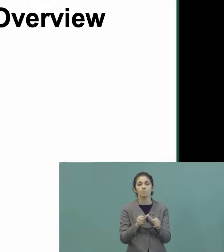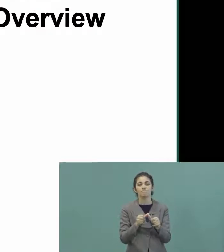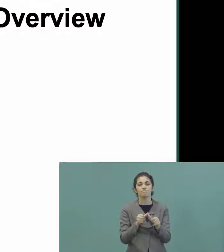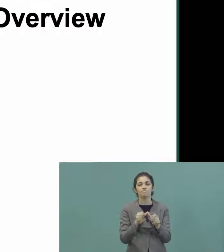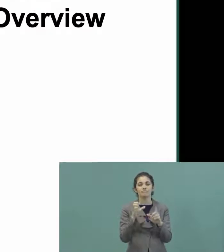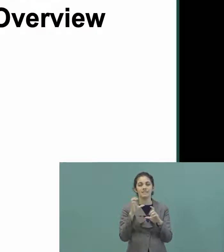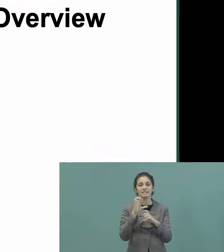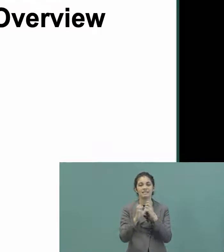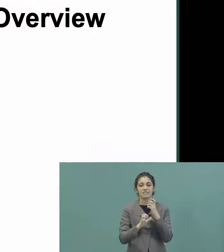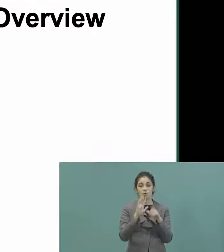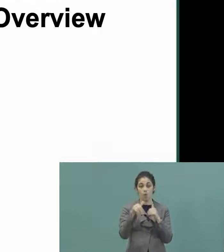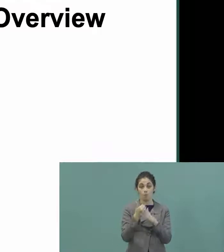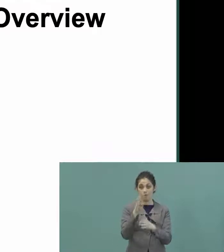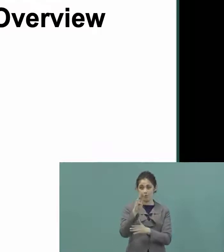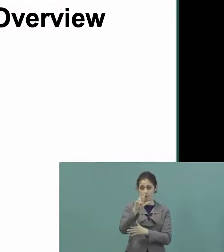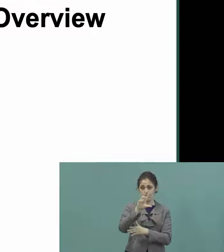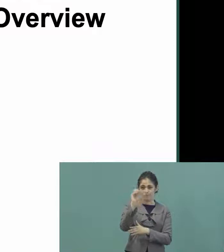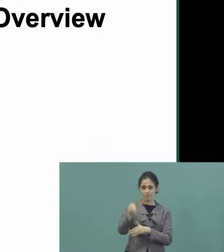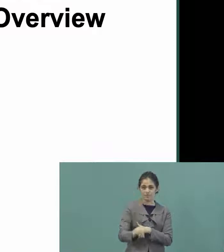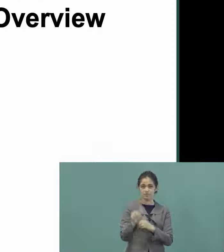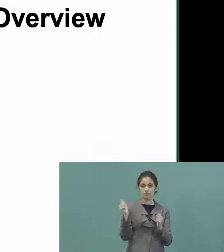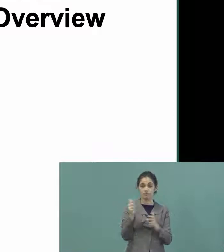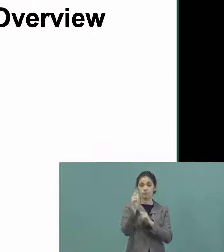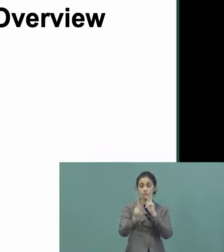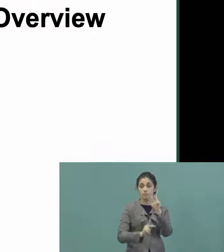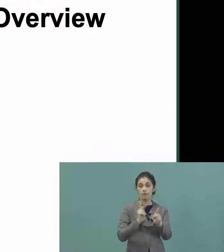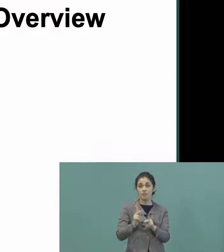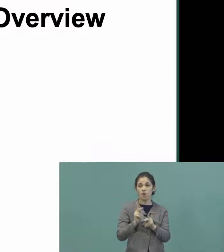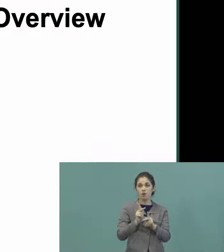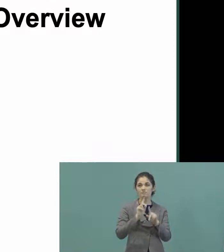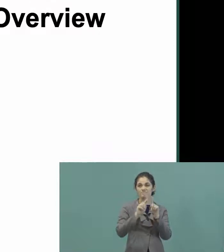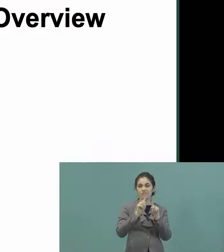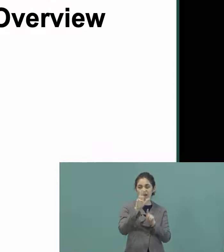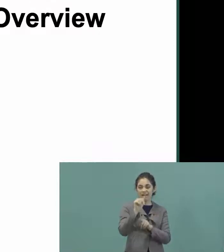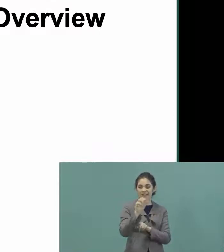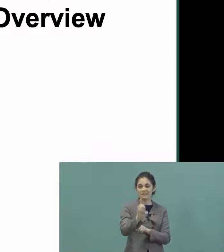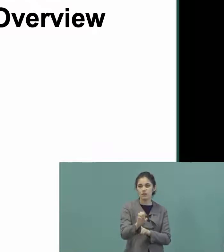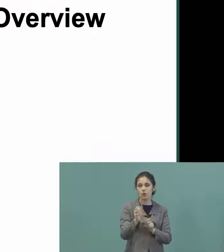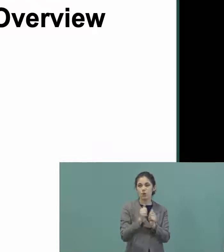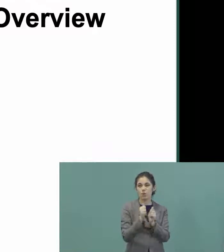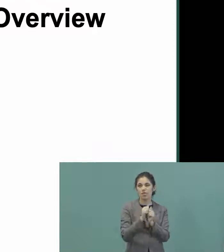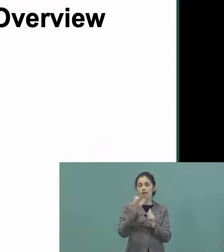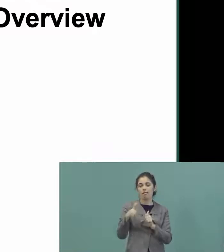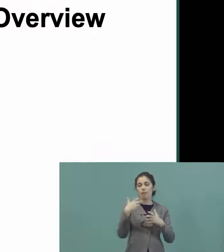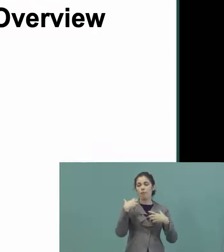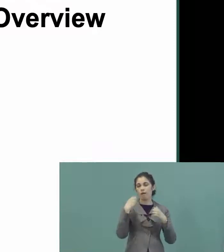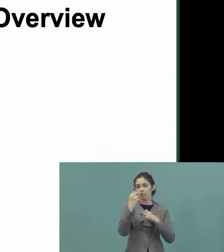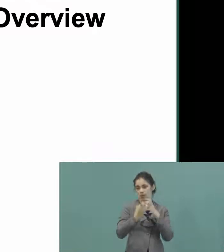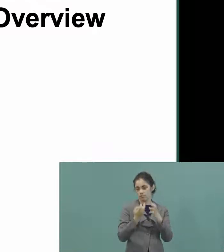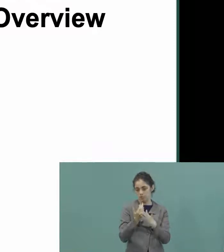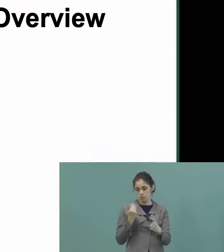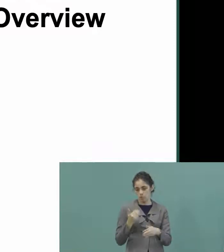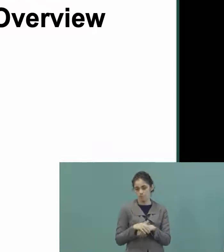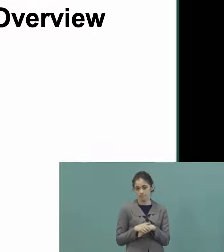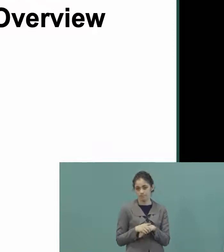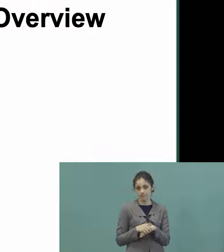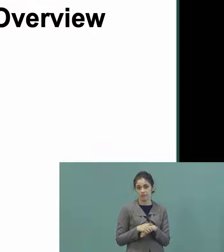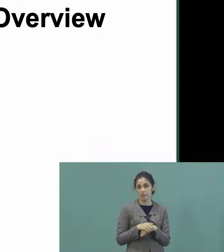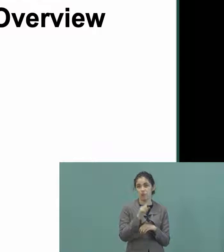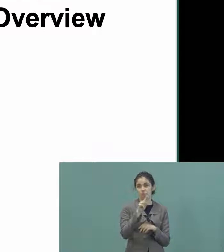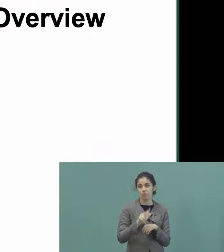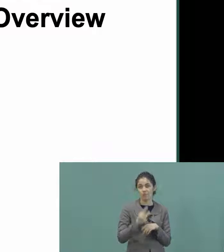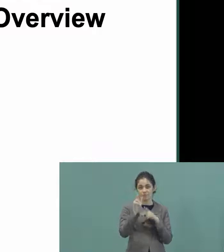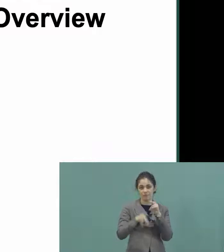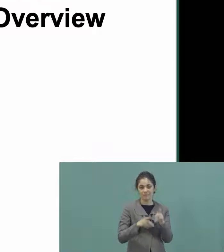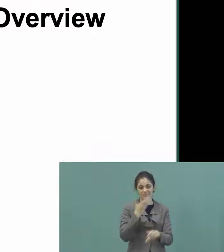about 43% of individuals' cases identify with pre-existing conditions. About a third of our cases,